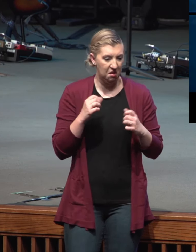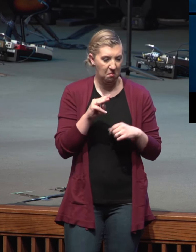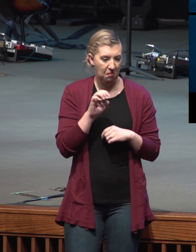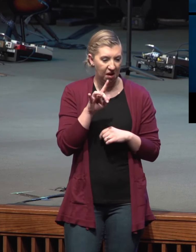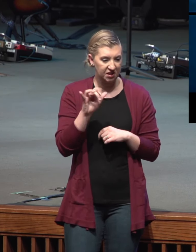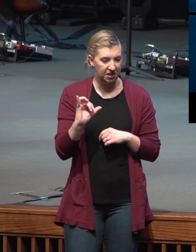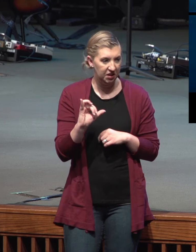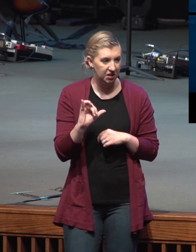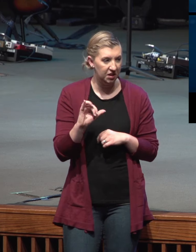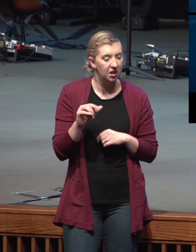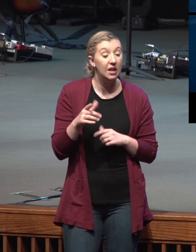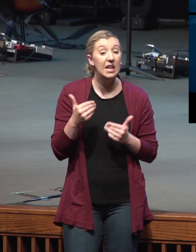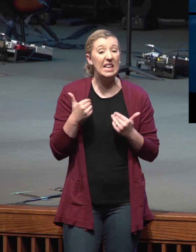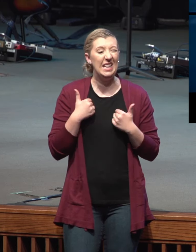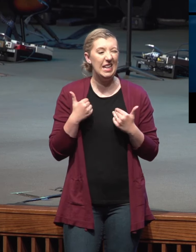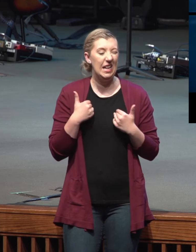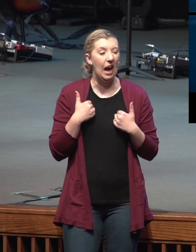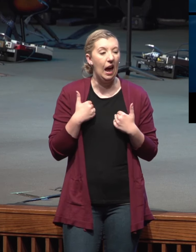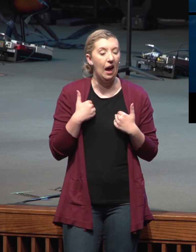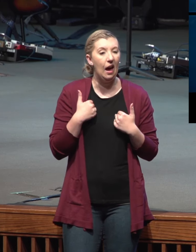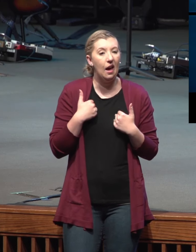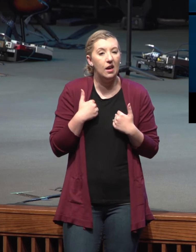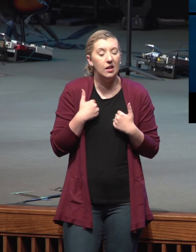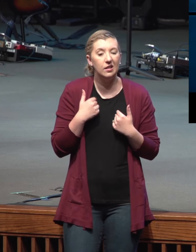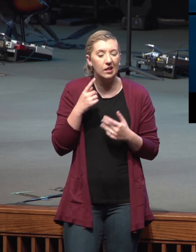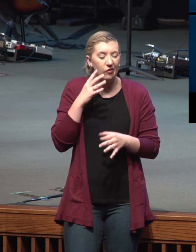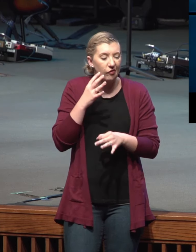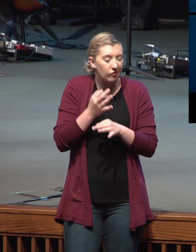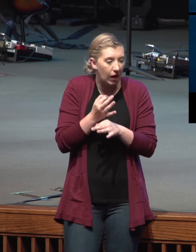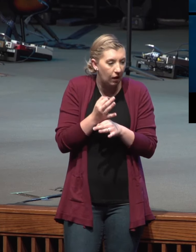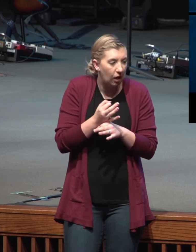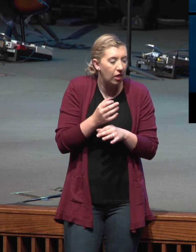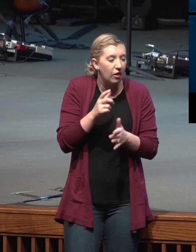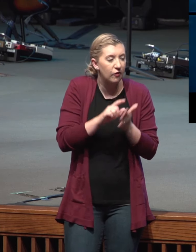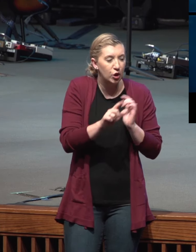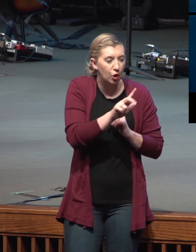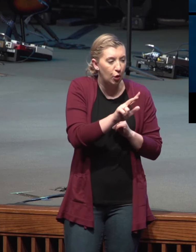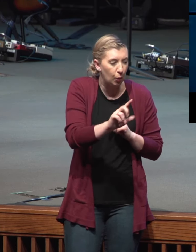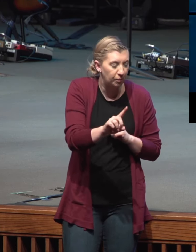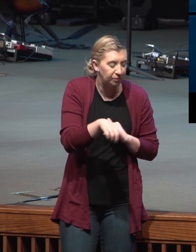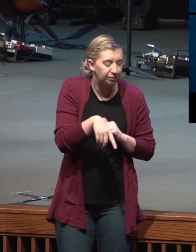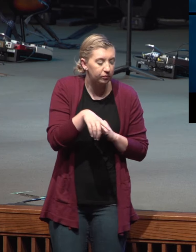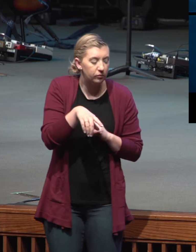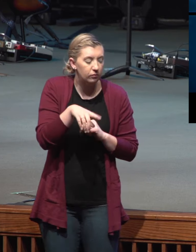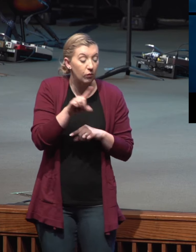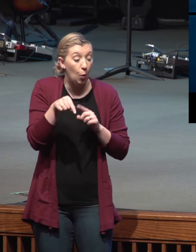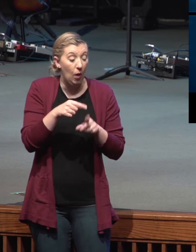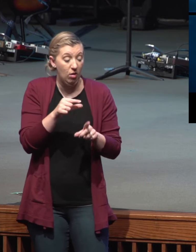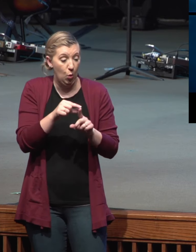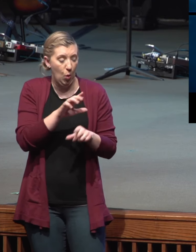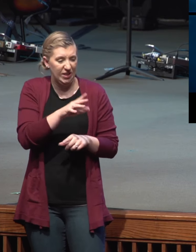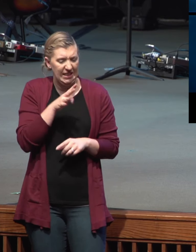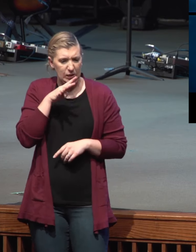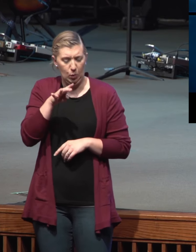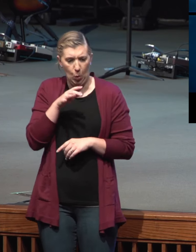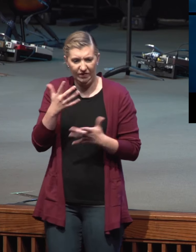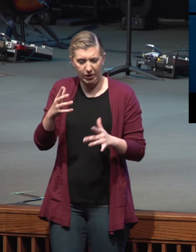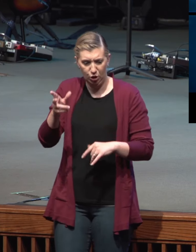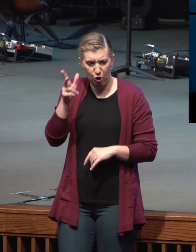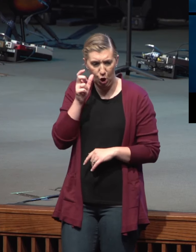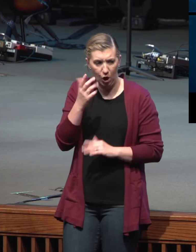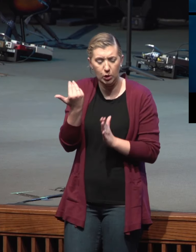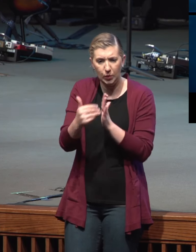had an informed faith. Look at verse 31. When the words that David spoke were heard, they